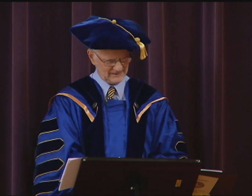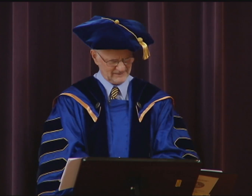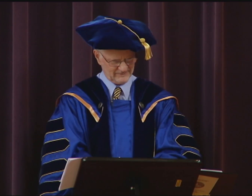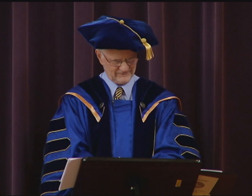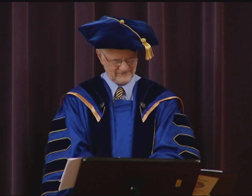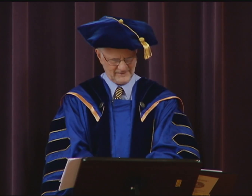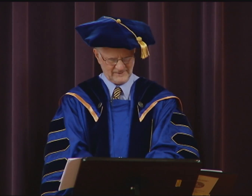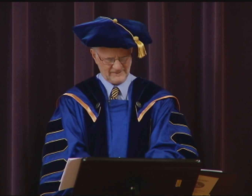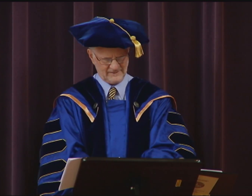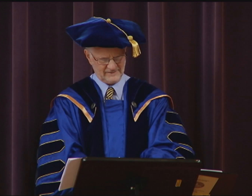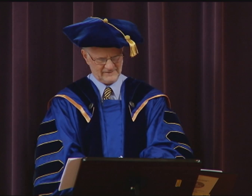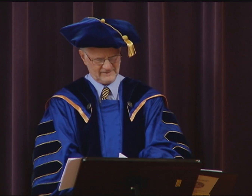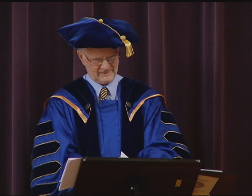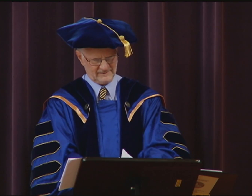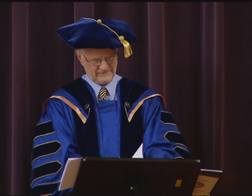cheerleading.